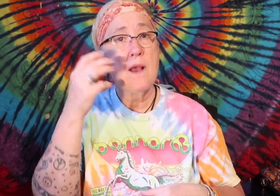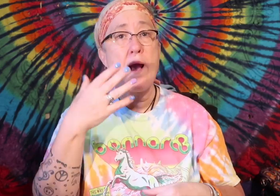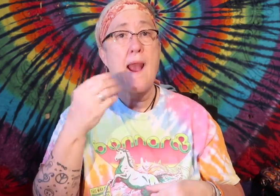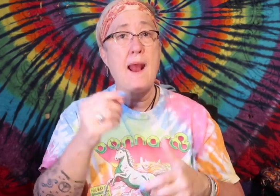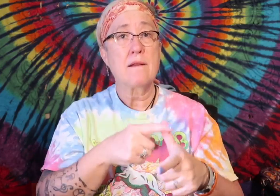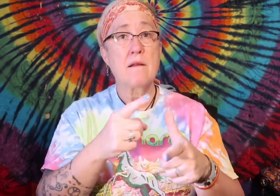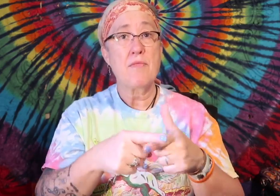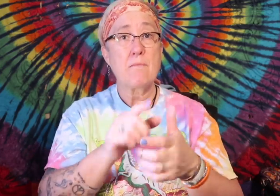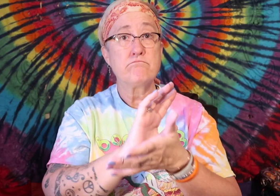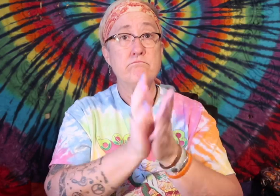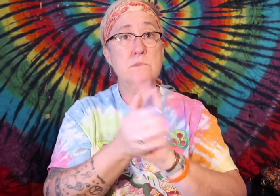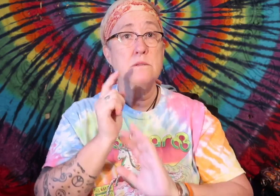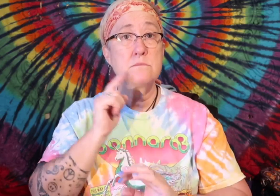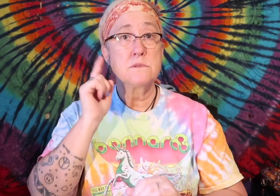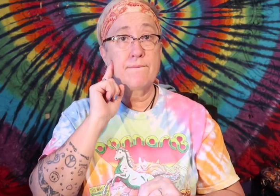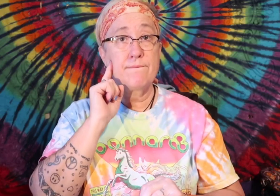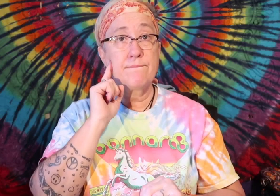Lee's problem with her hearing,